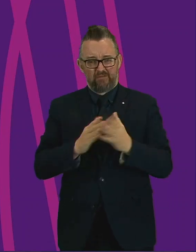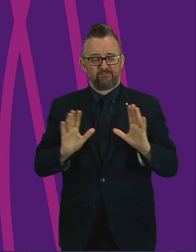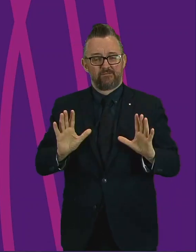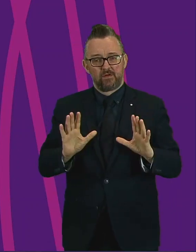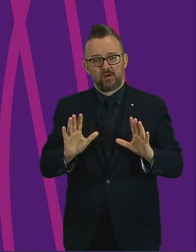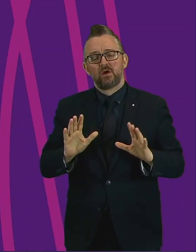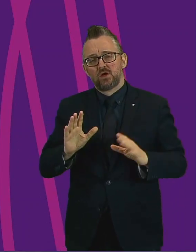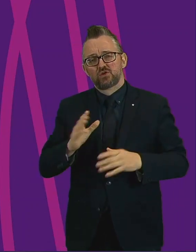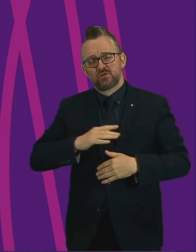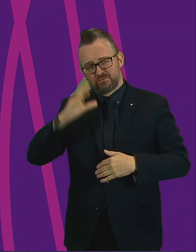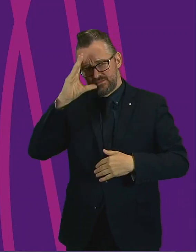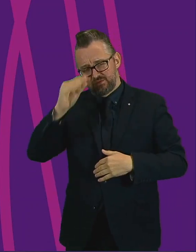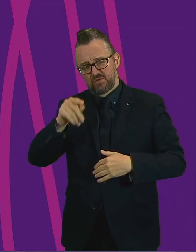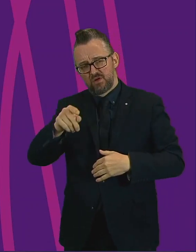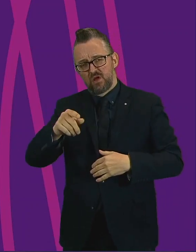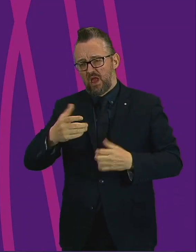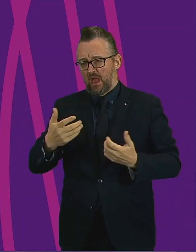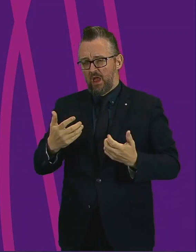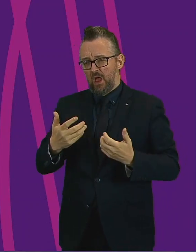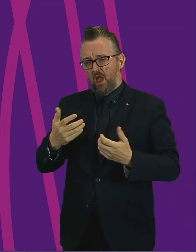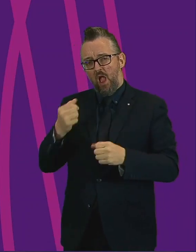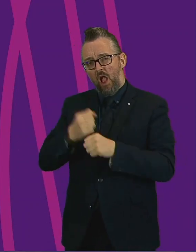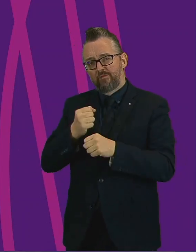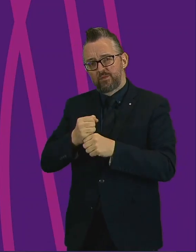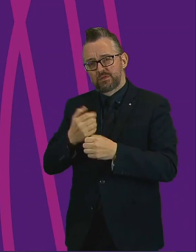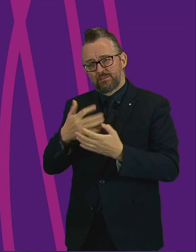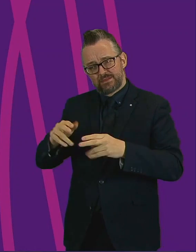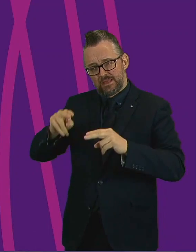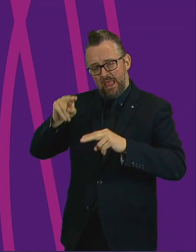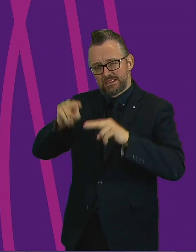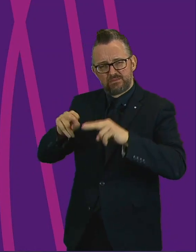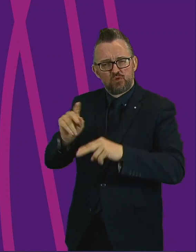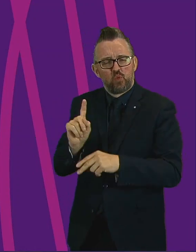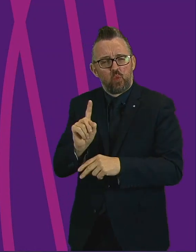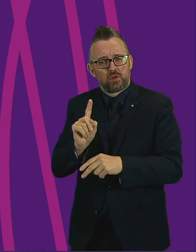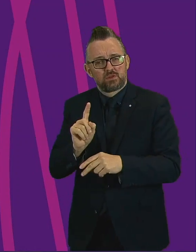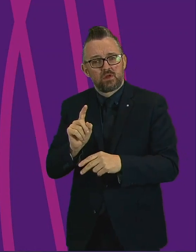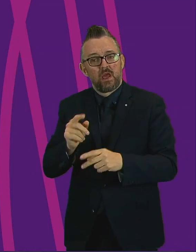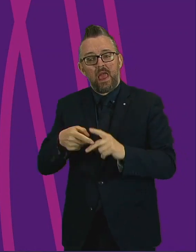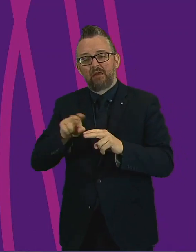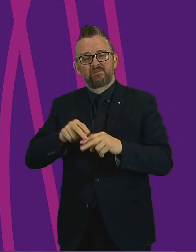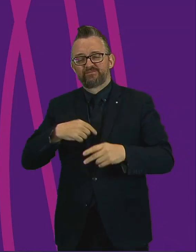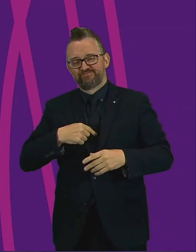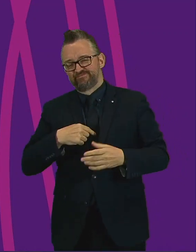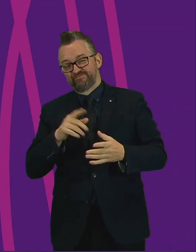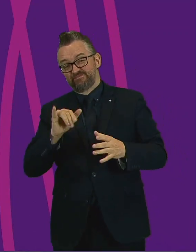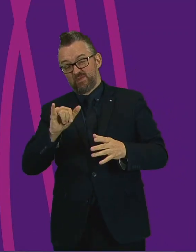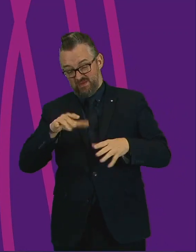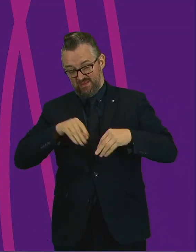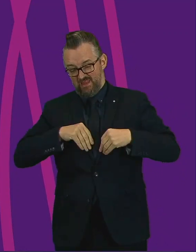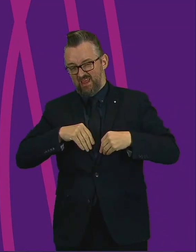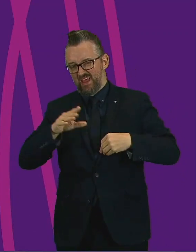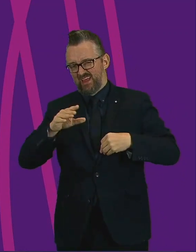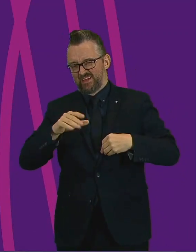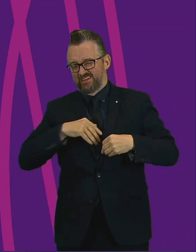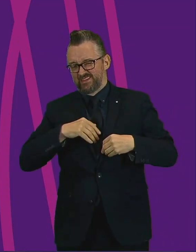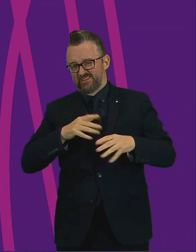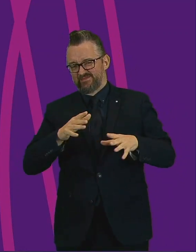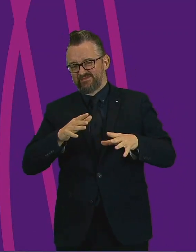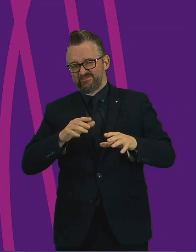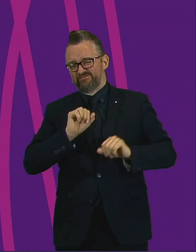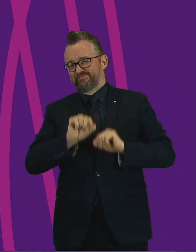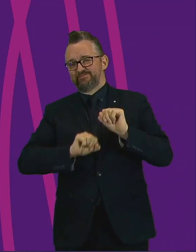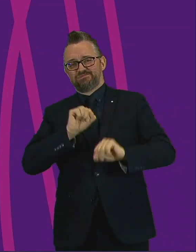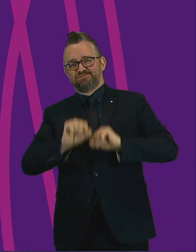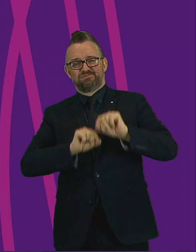of this, what assessment has her government made on the issue of non-compliance due to perhaps a